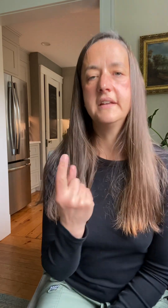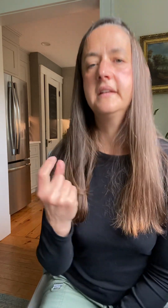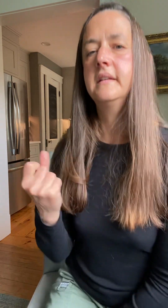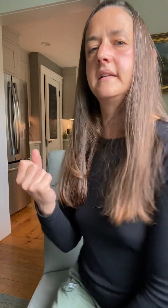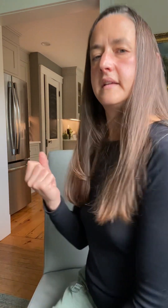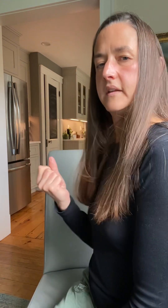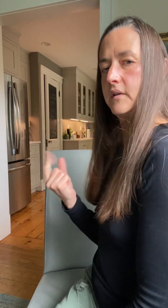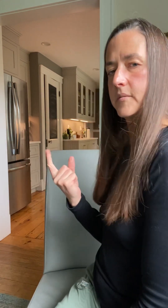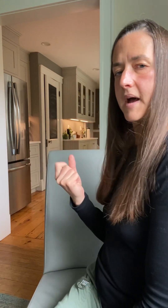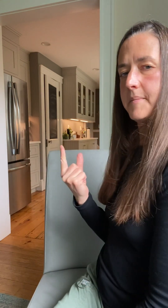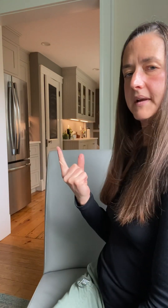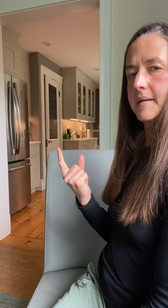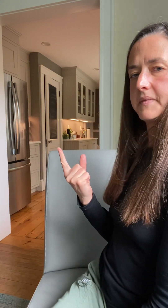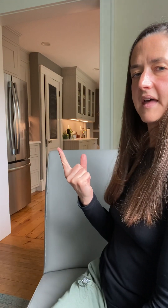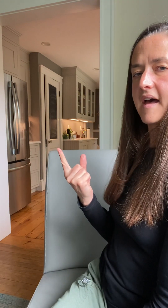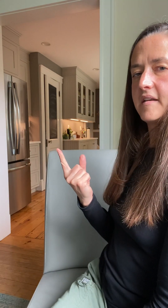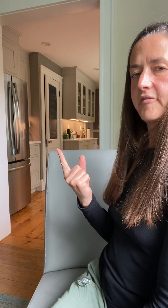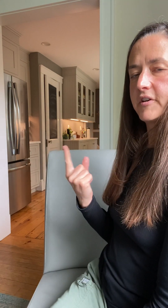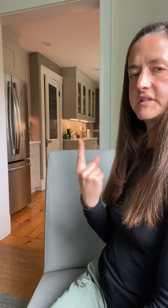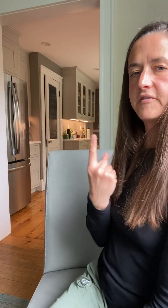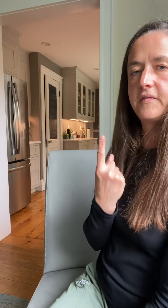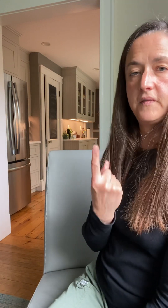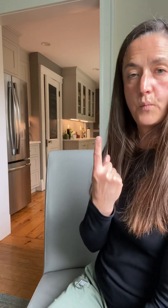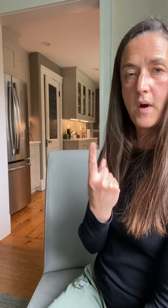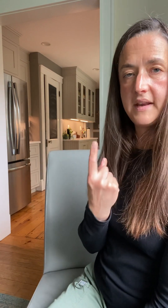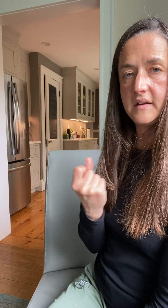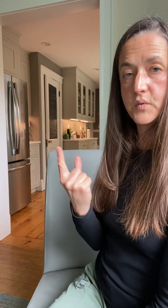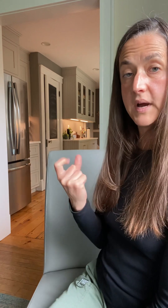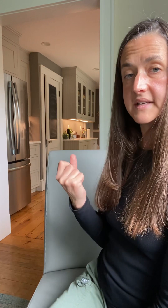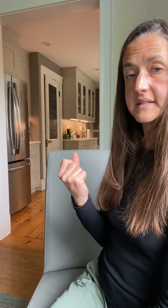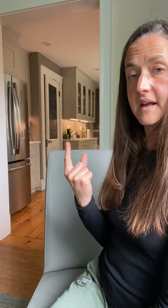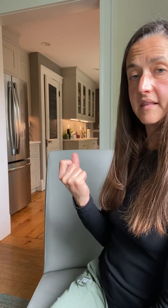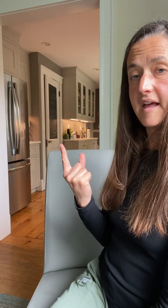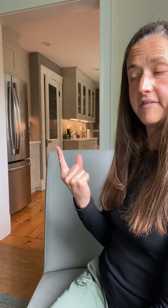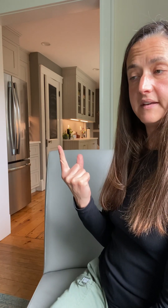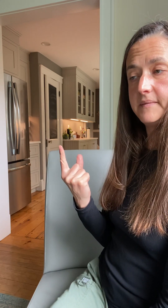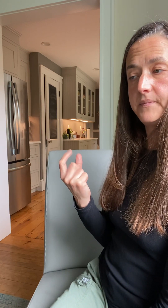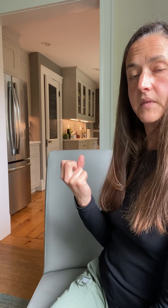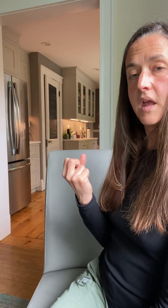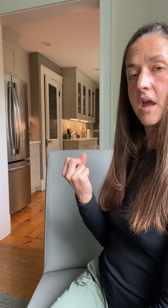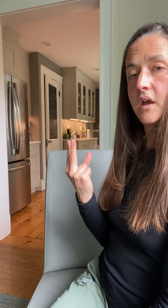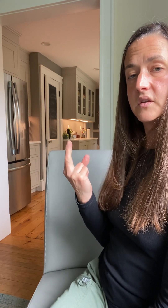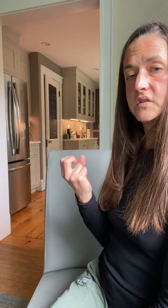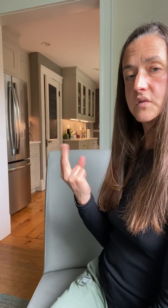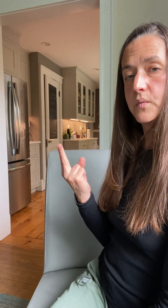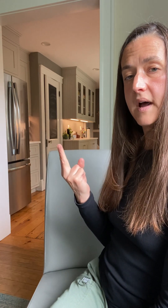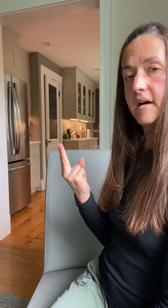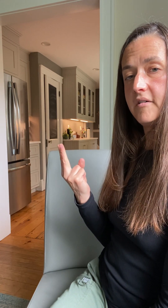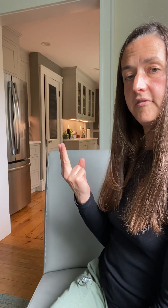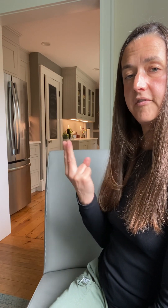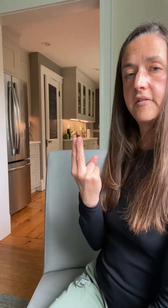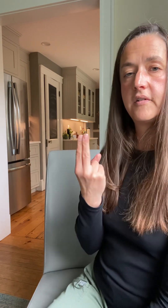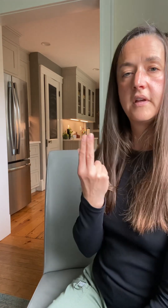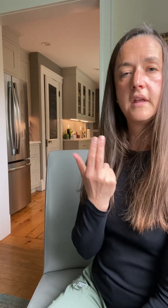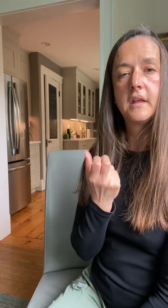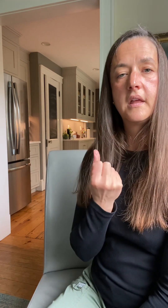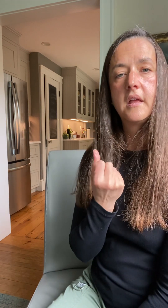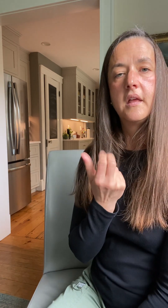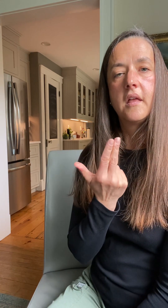11, you're popping up that first 1 twice. 11, 12,